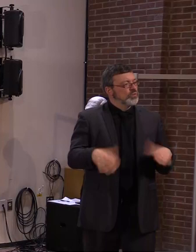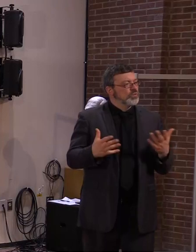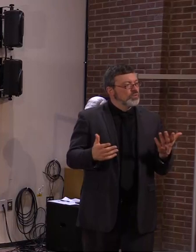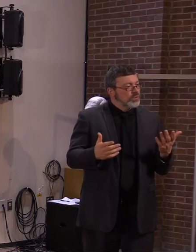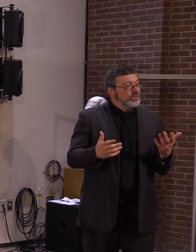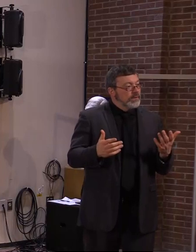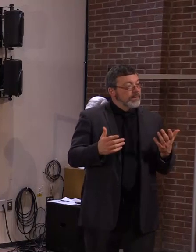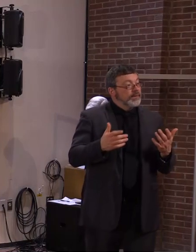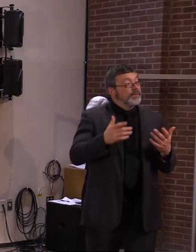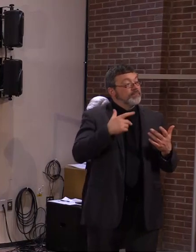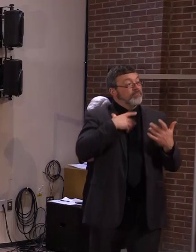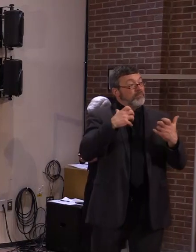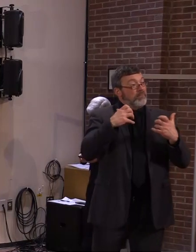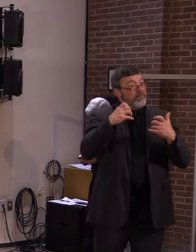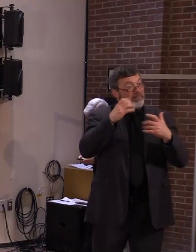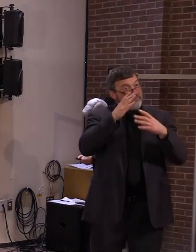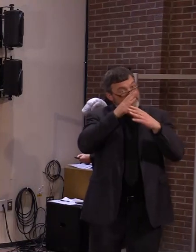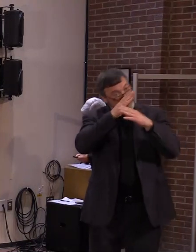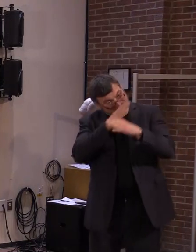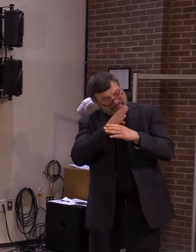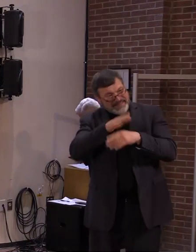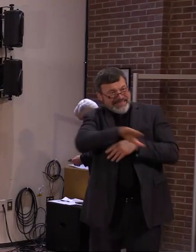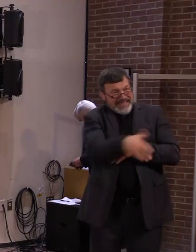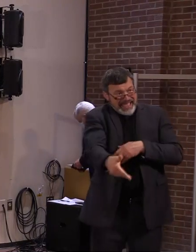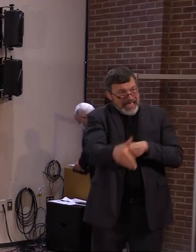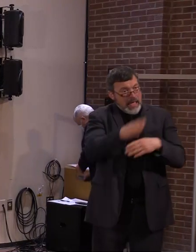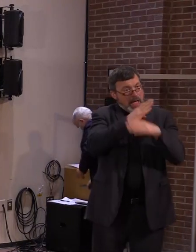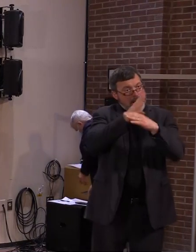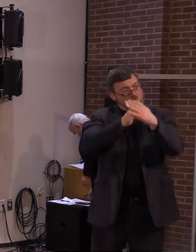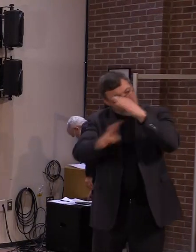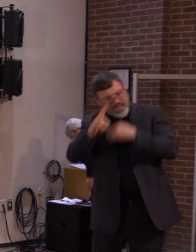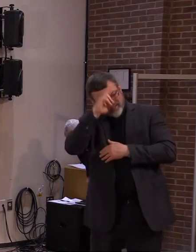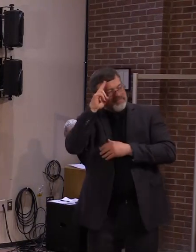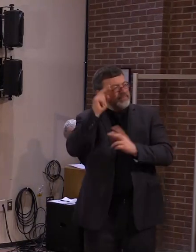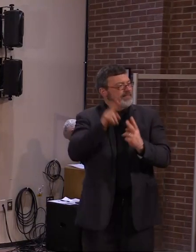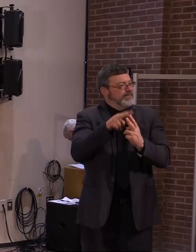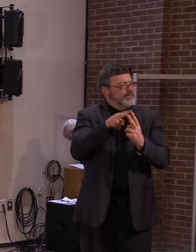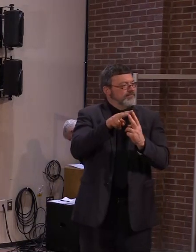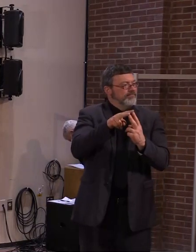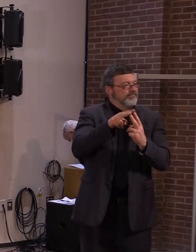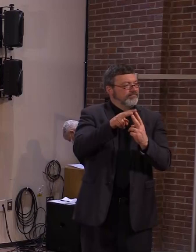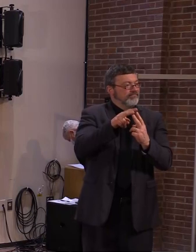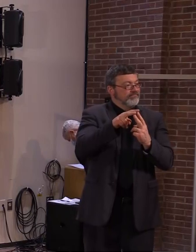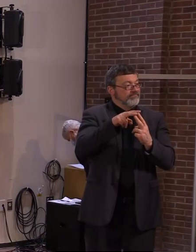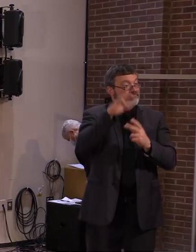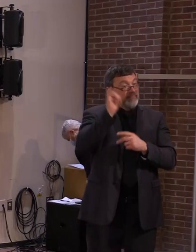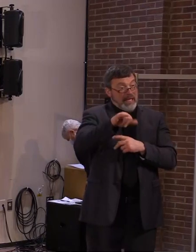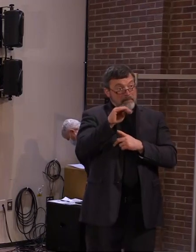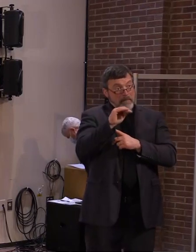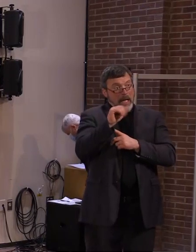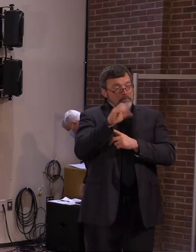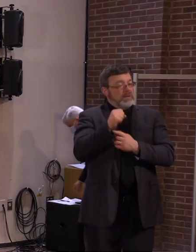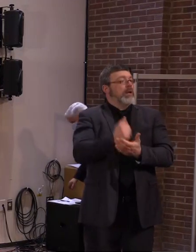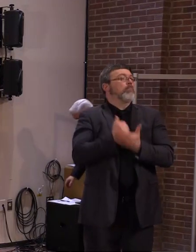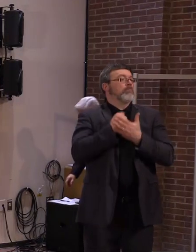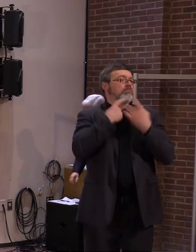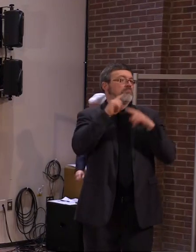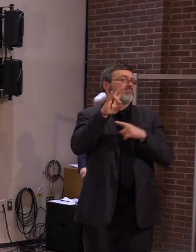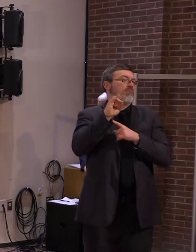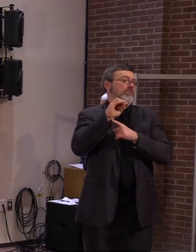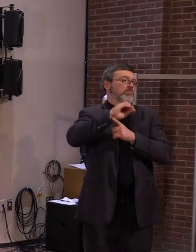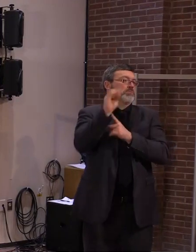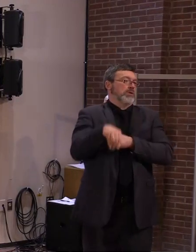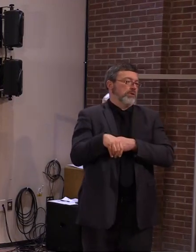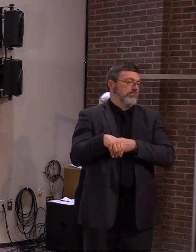70% efficacy. If you are eligible because you're older, because you may have a medical condition,